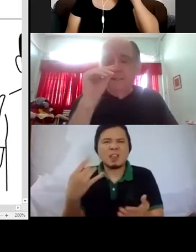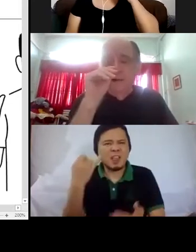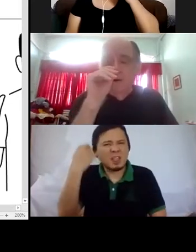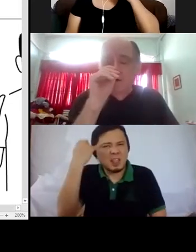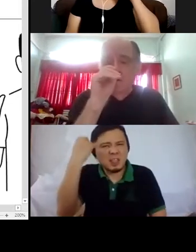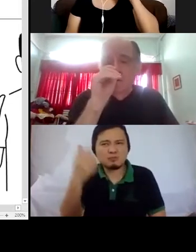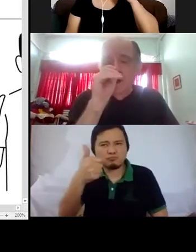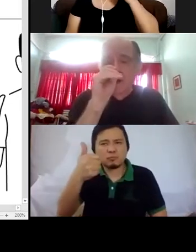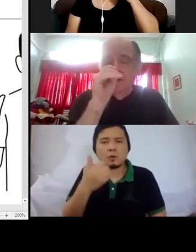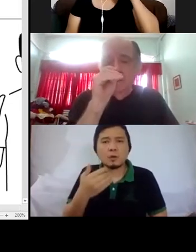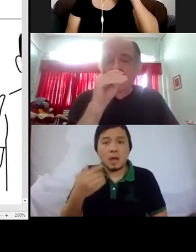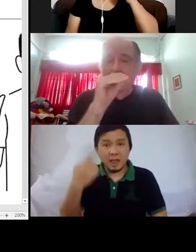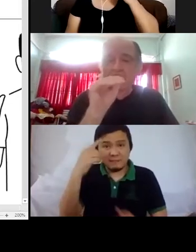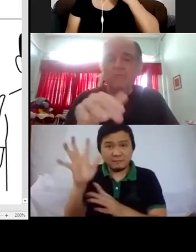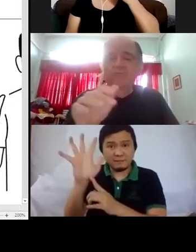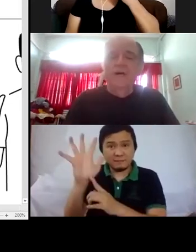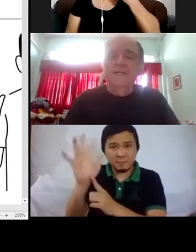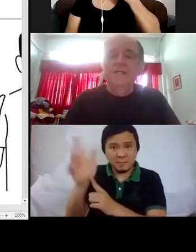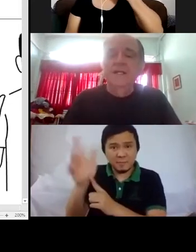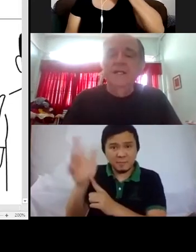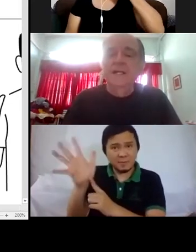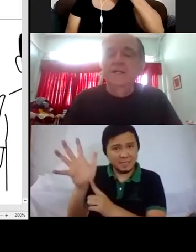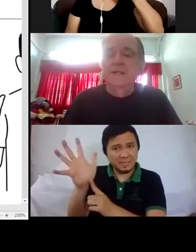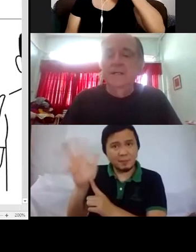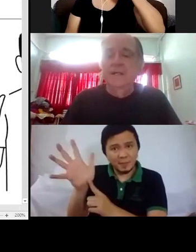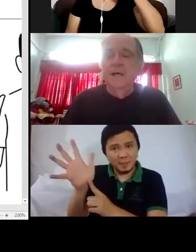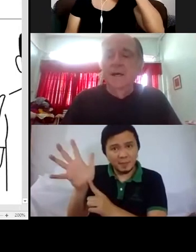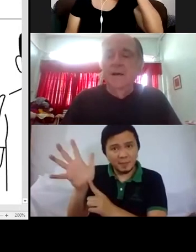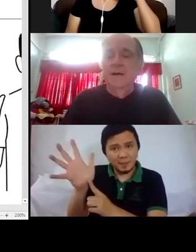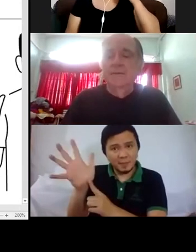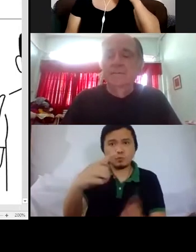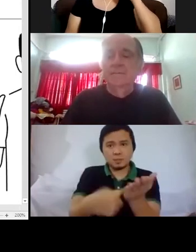understands why there are no phrases in that sentence,